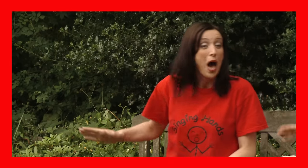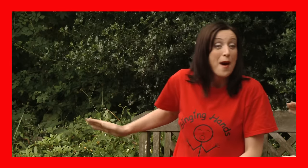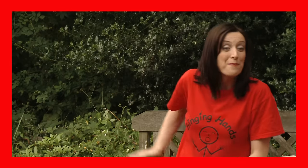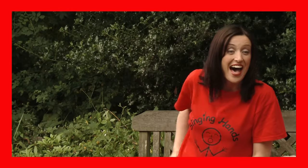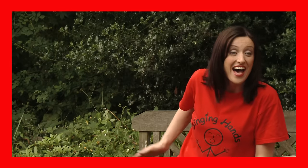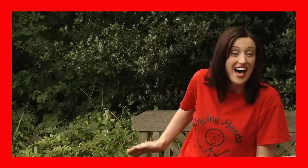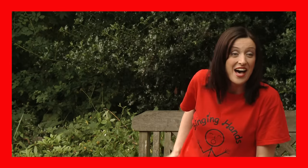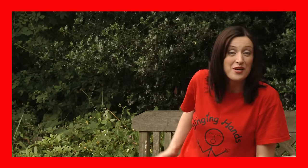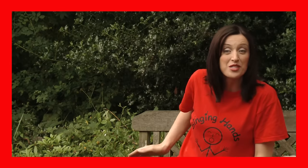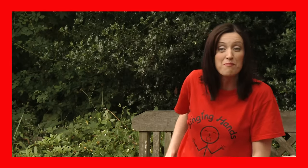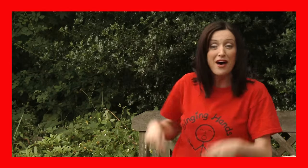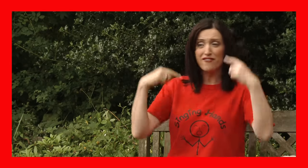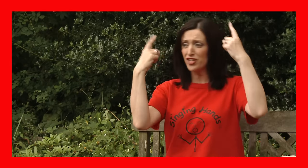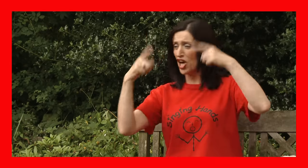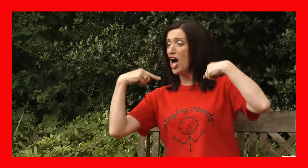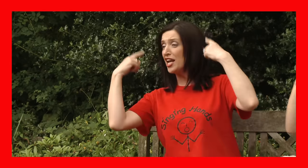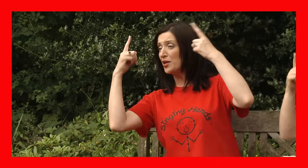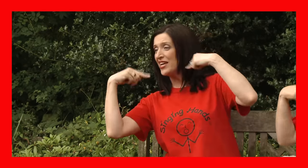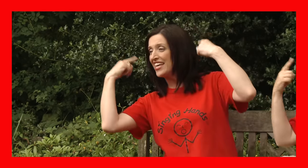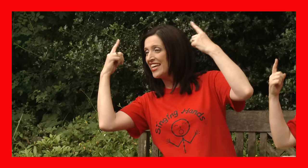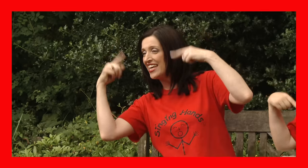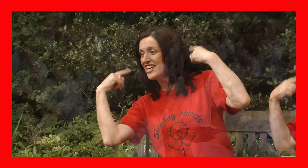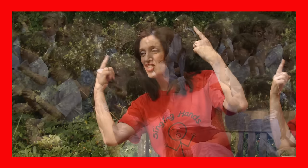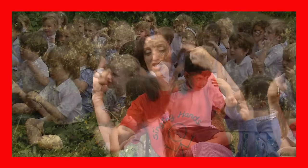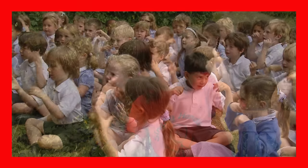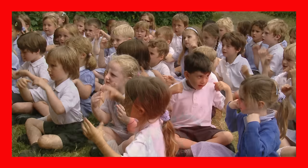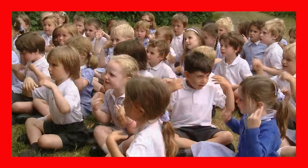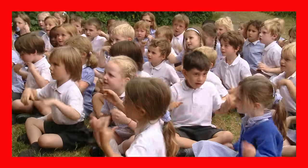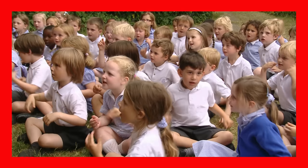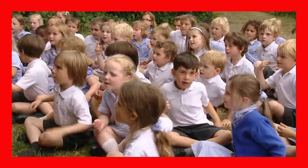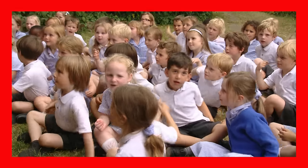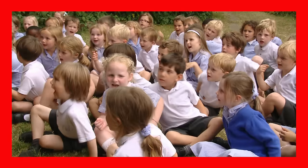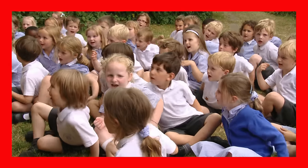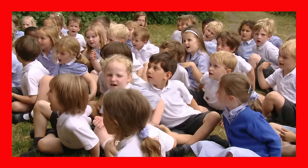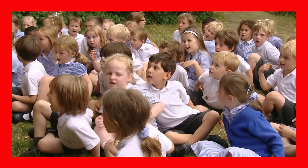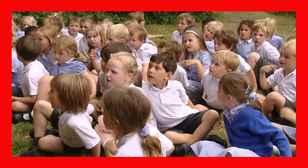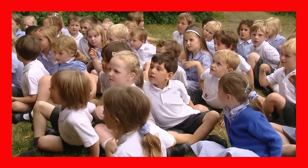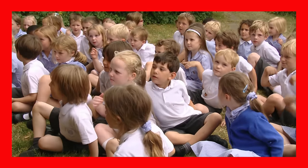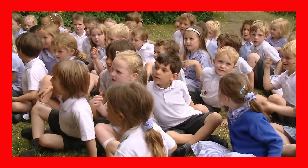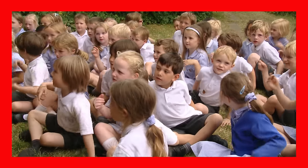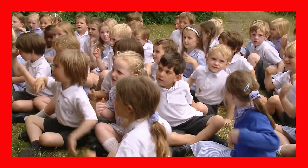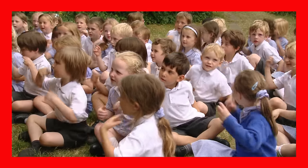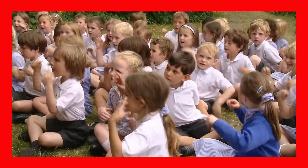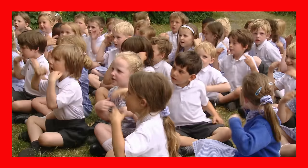How'd a puff and curly whiskers How'd a puff and curly